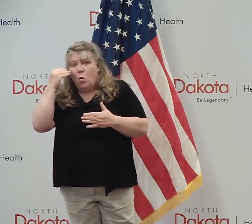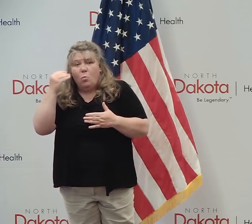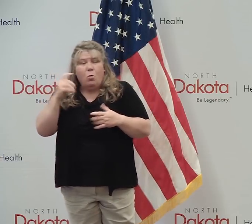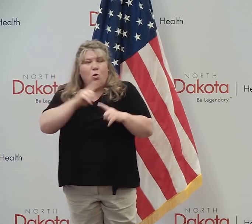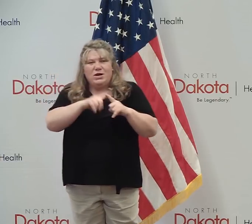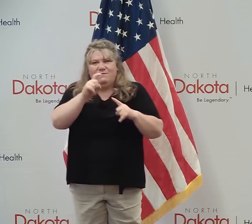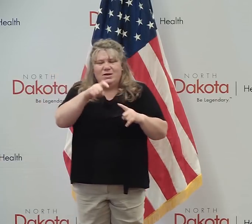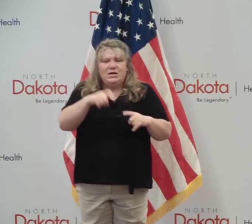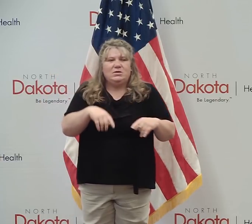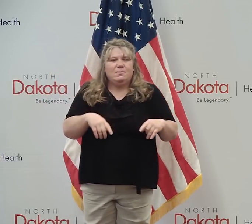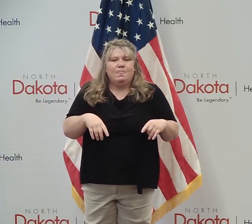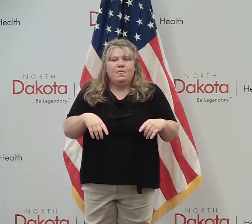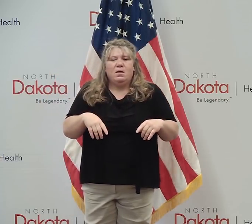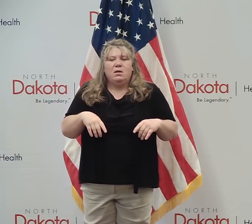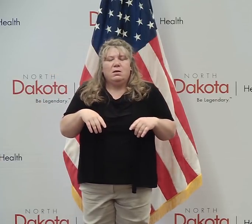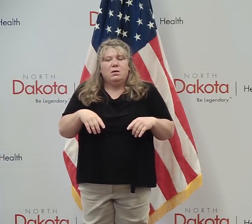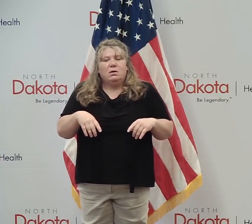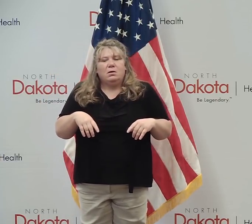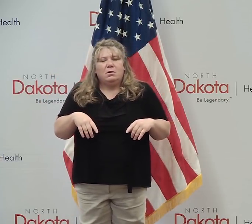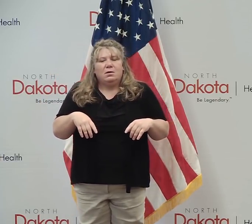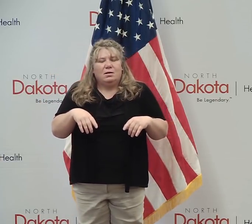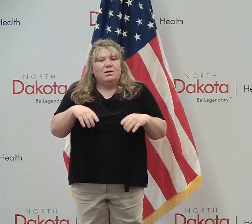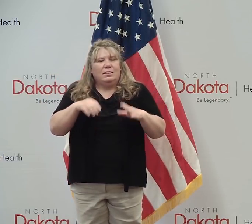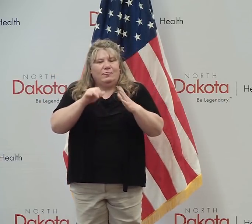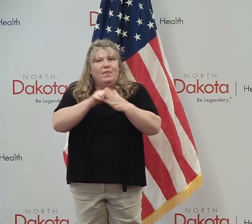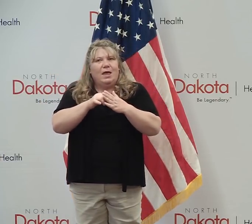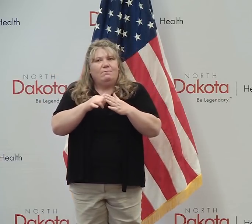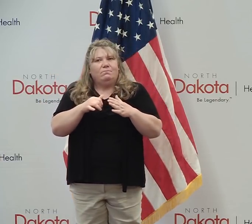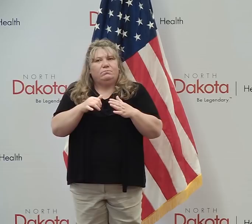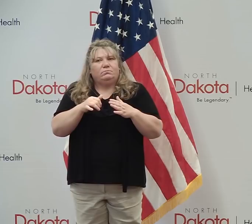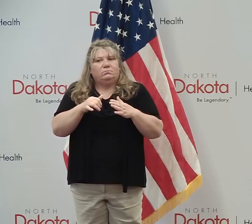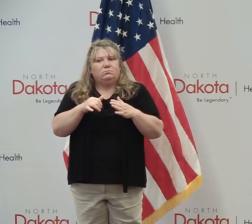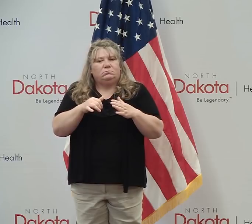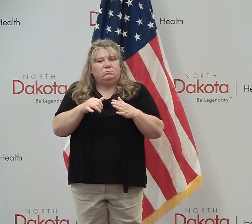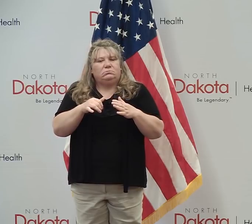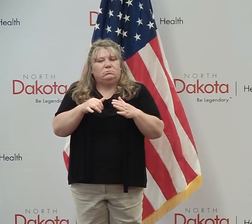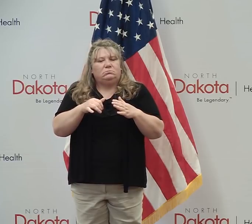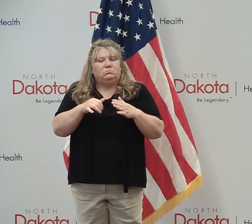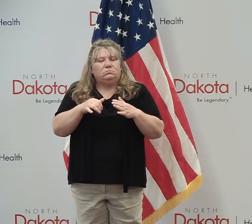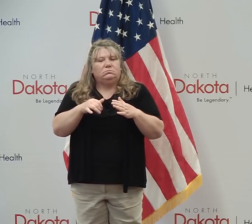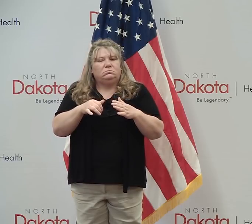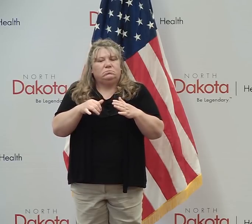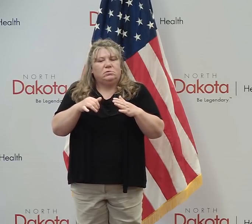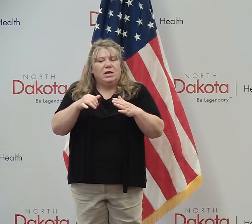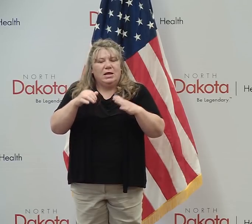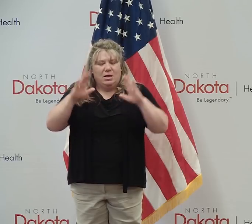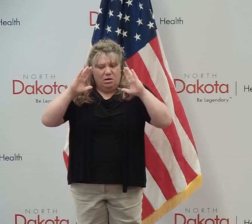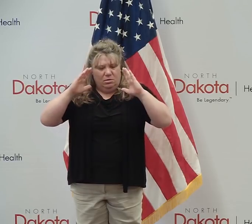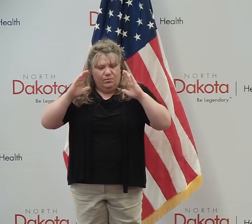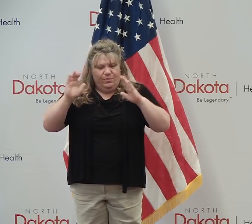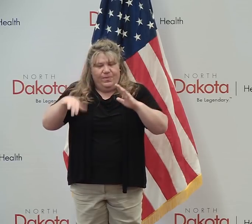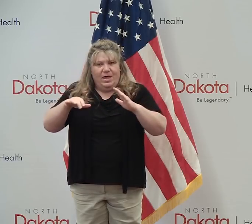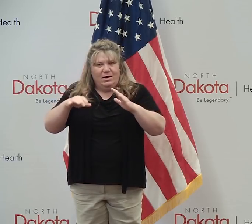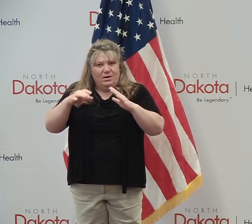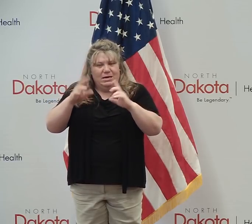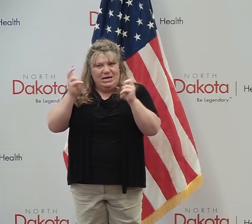needs. And so that framework then has been drilled down into new task forces that are being created at the campus levels